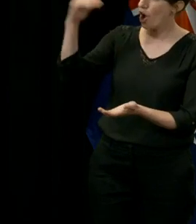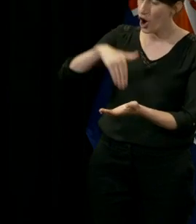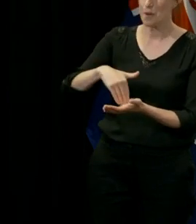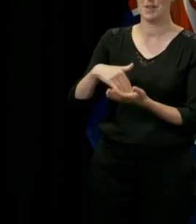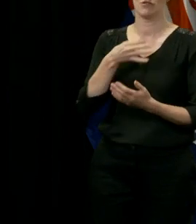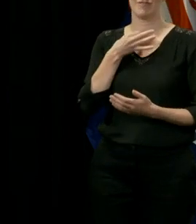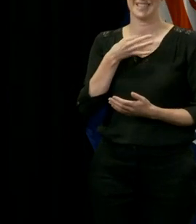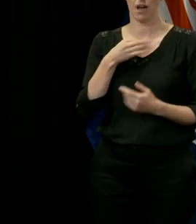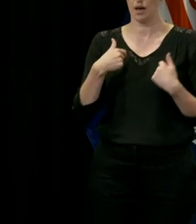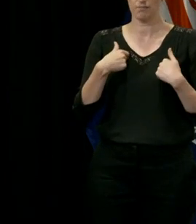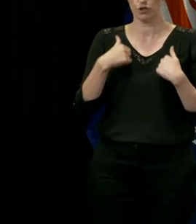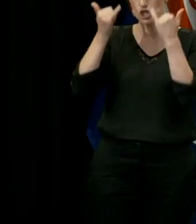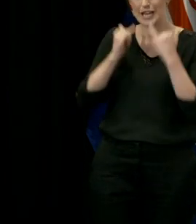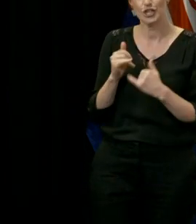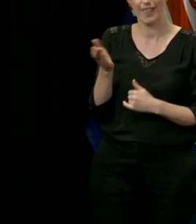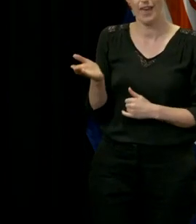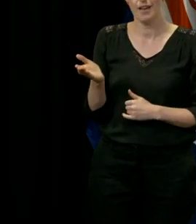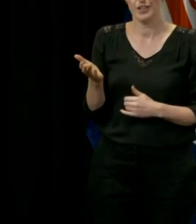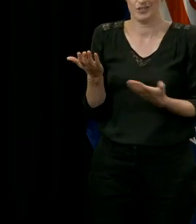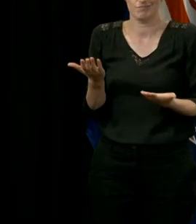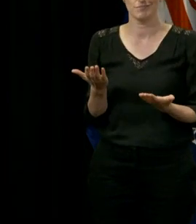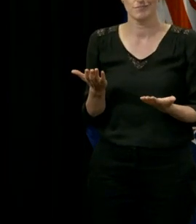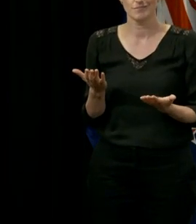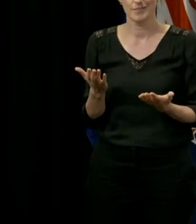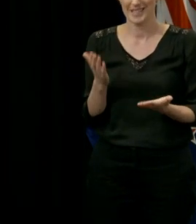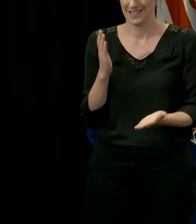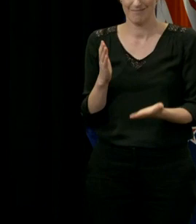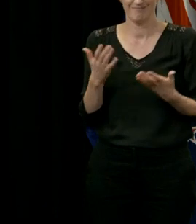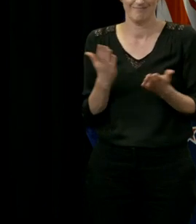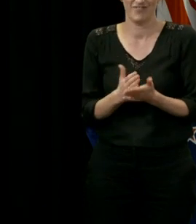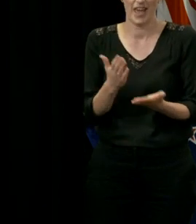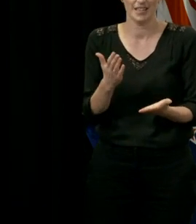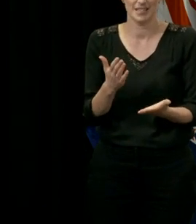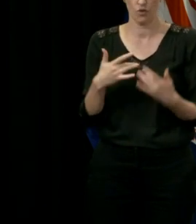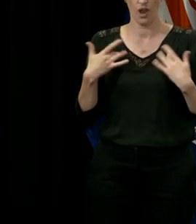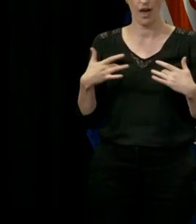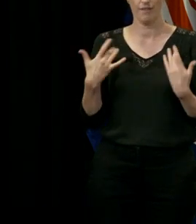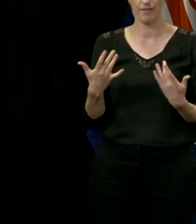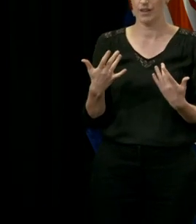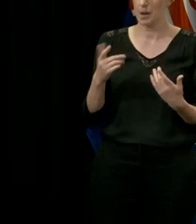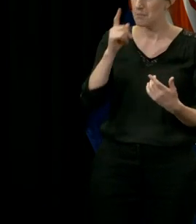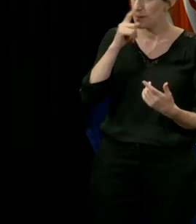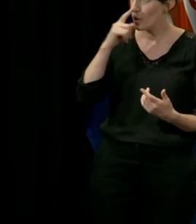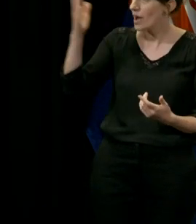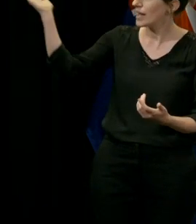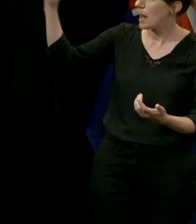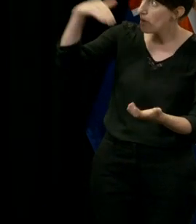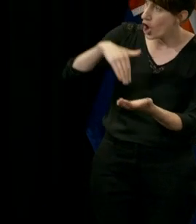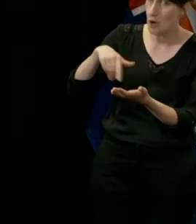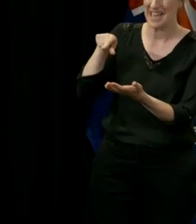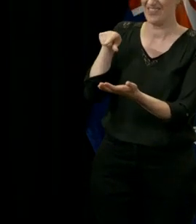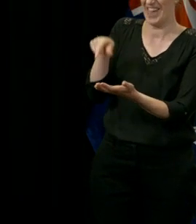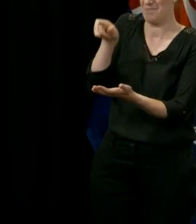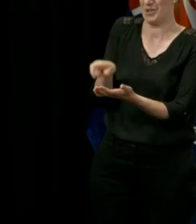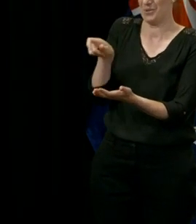no judgment. It's just a fact of life for the entire globe right now. Our citizens coming home are the ones carrying